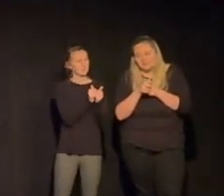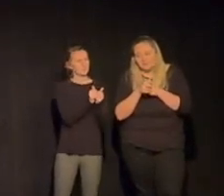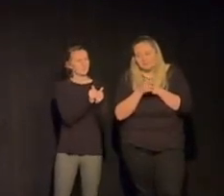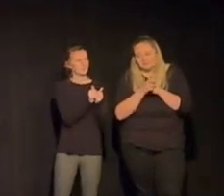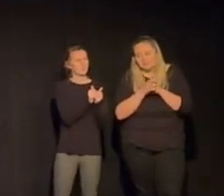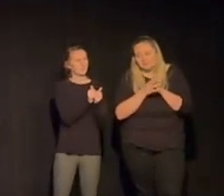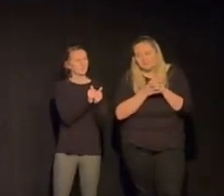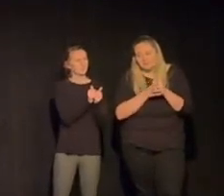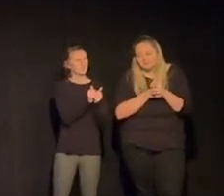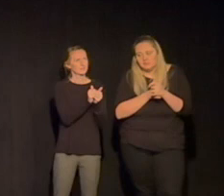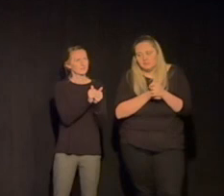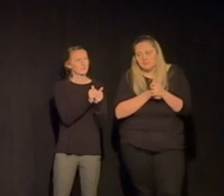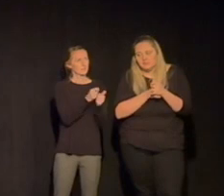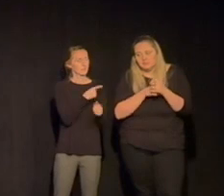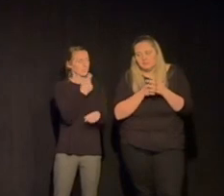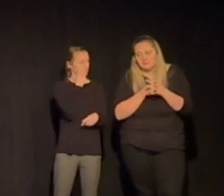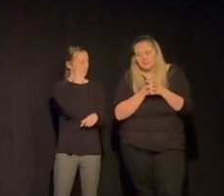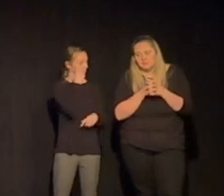You think I'd make you happy?